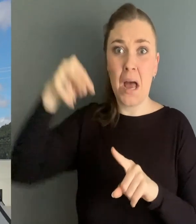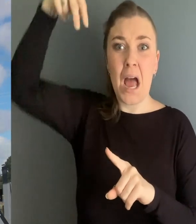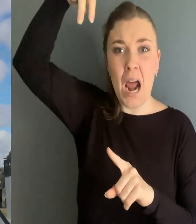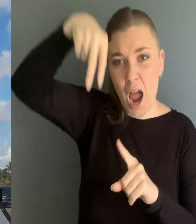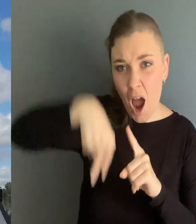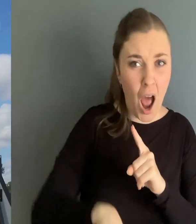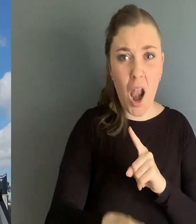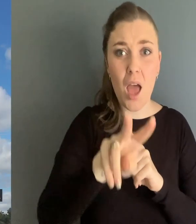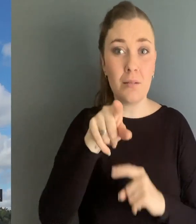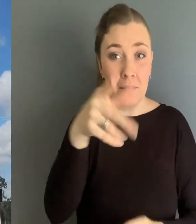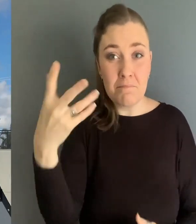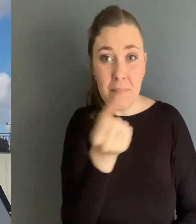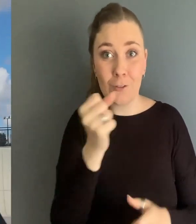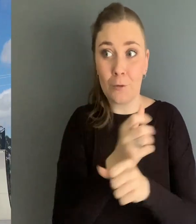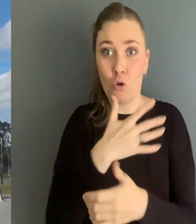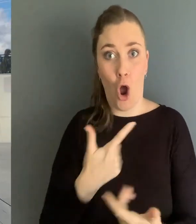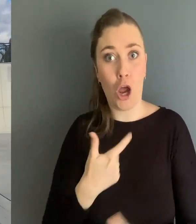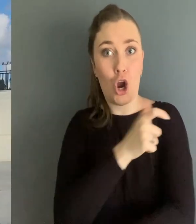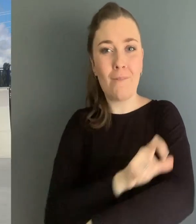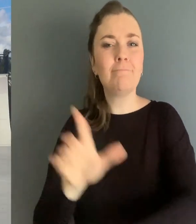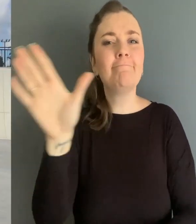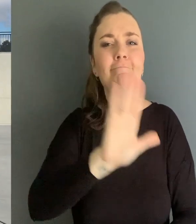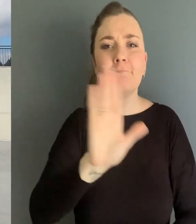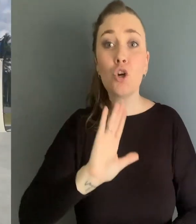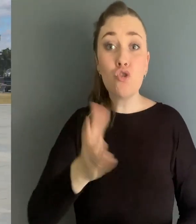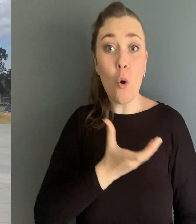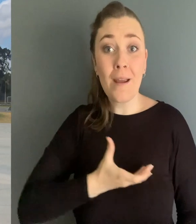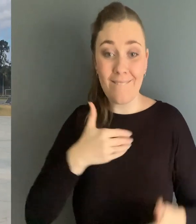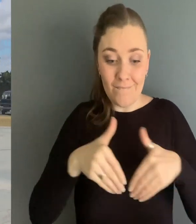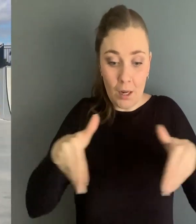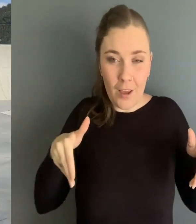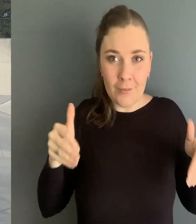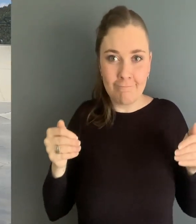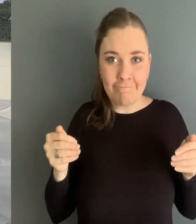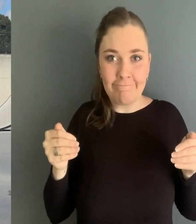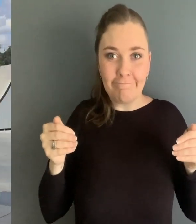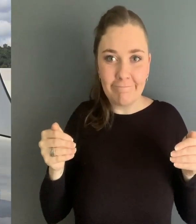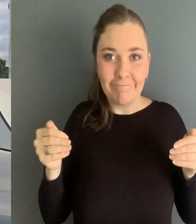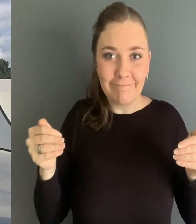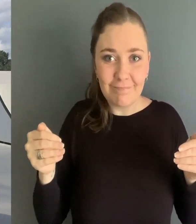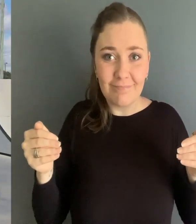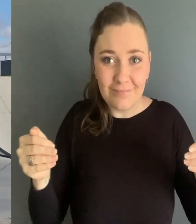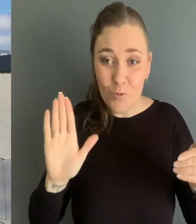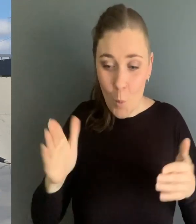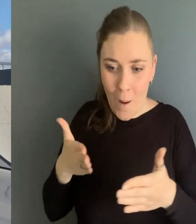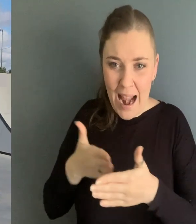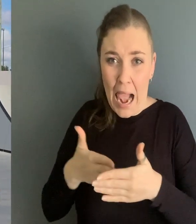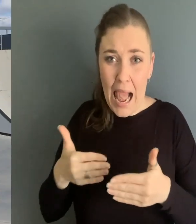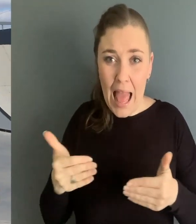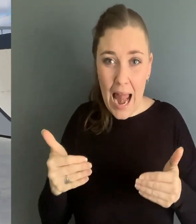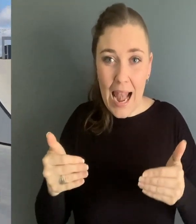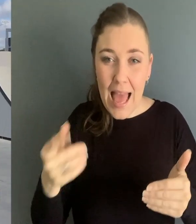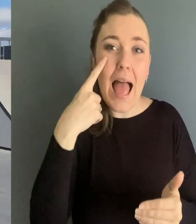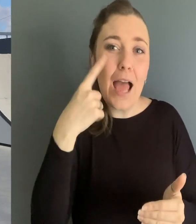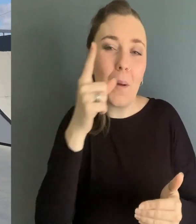confidence in yourself or your abilities just try push out of your comfort zone every once in a while push your limits and see what you're really capable